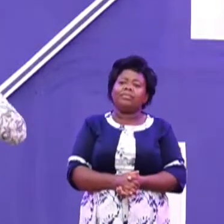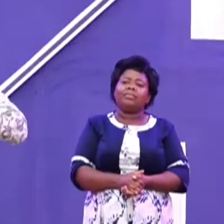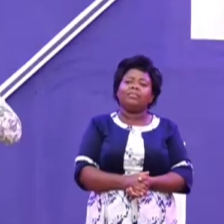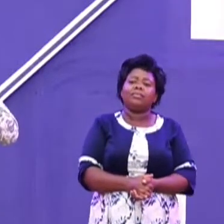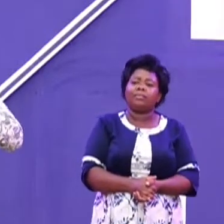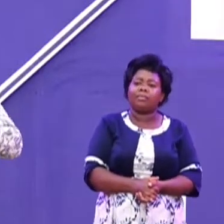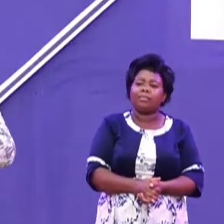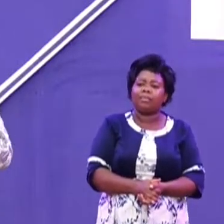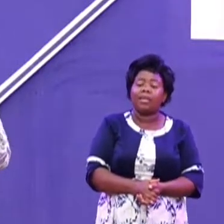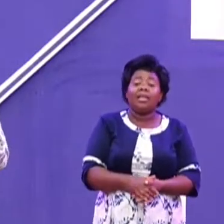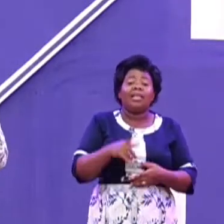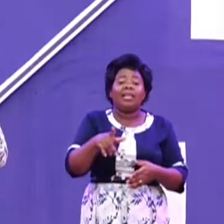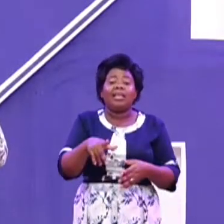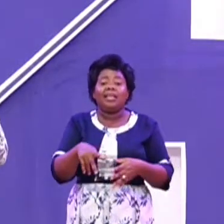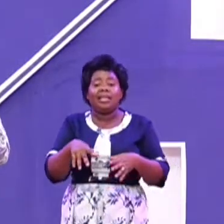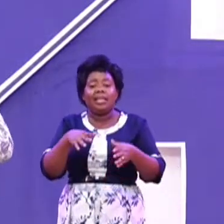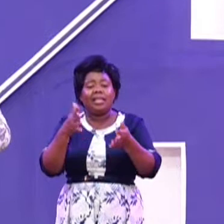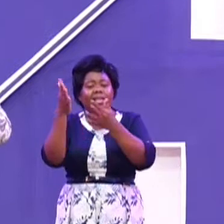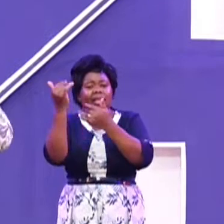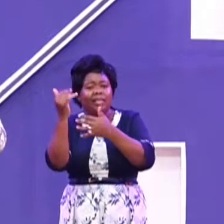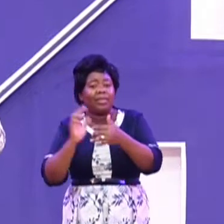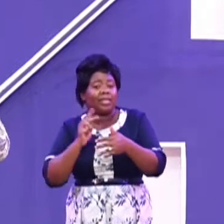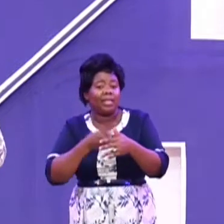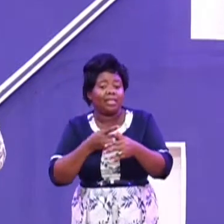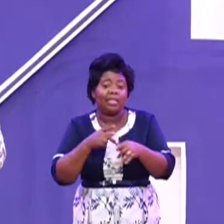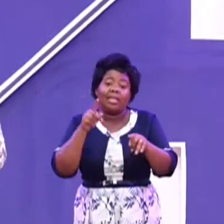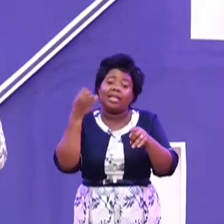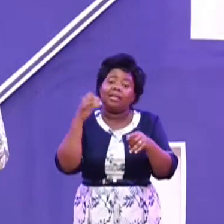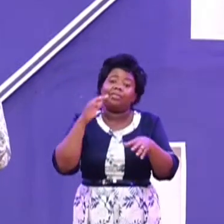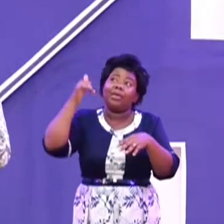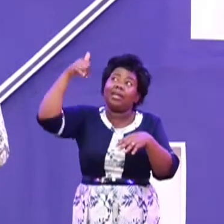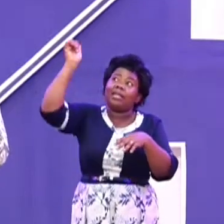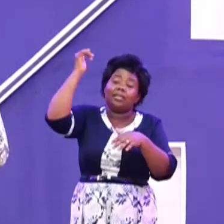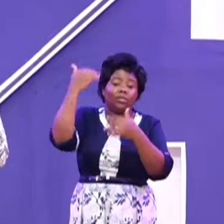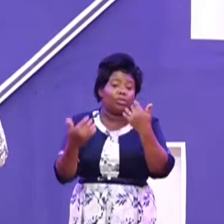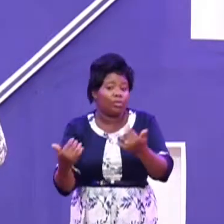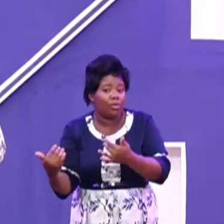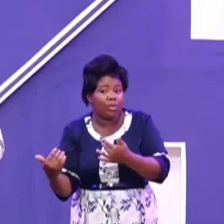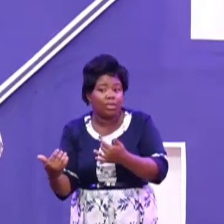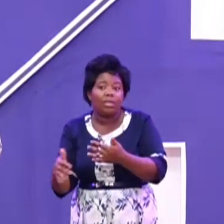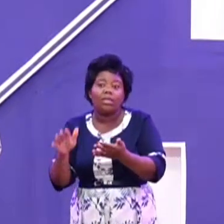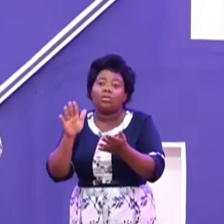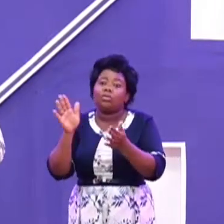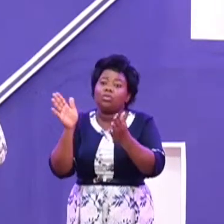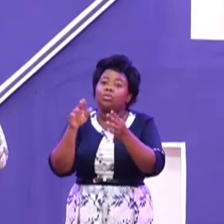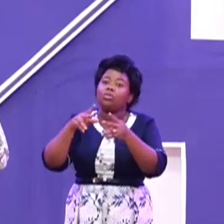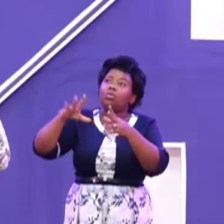He expects us, if we are his children, to follow in his